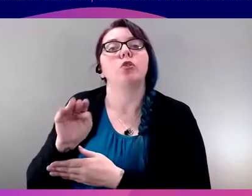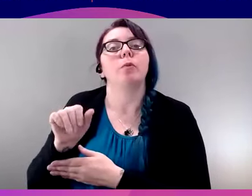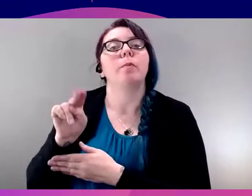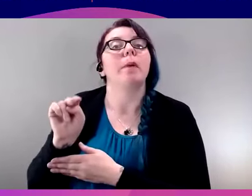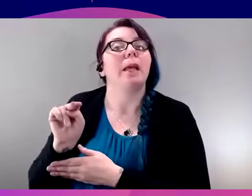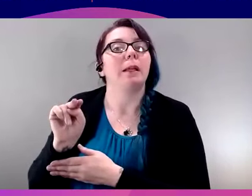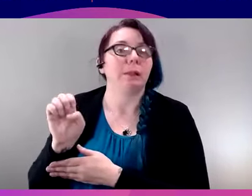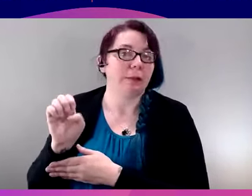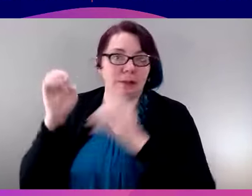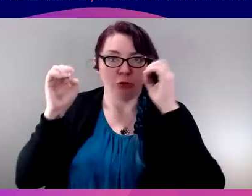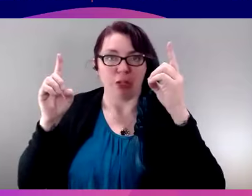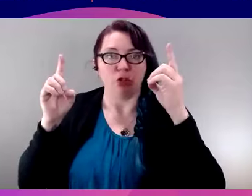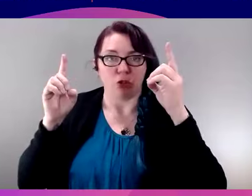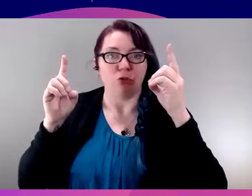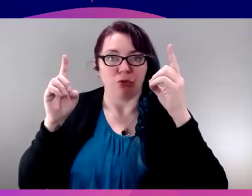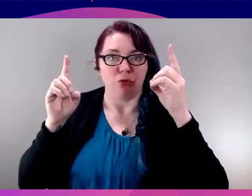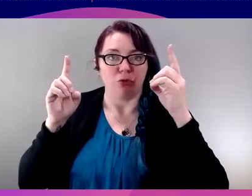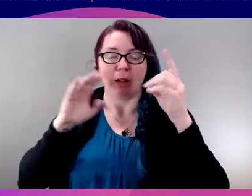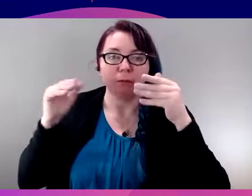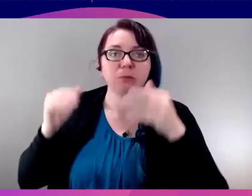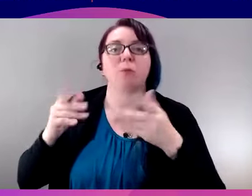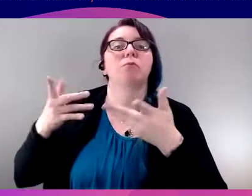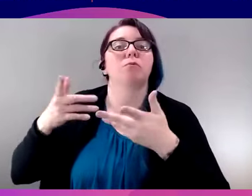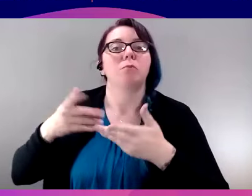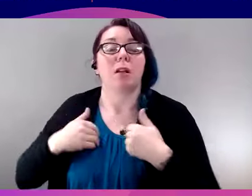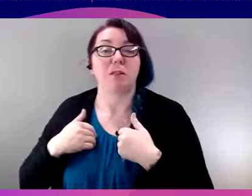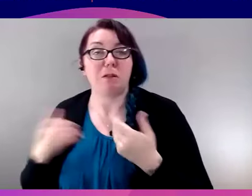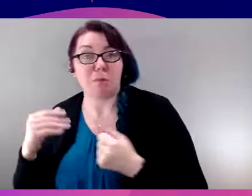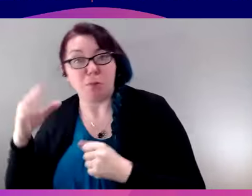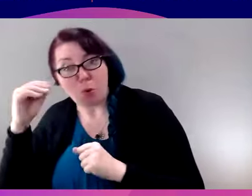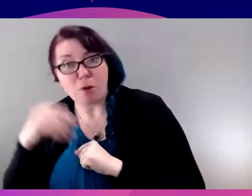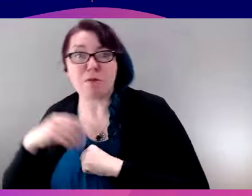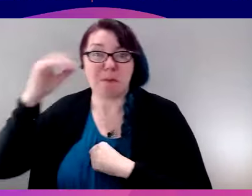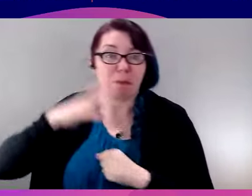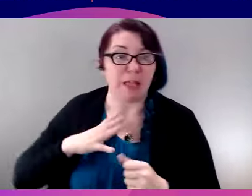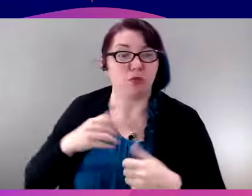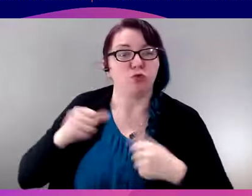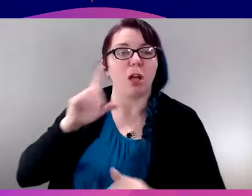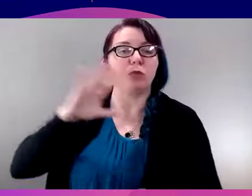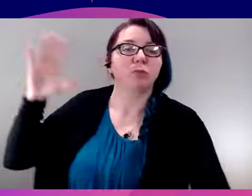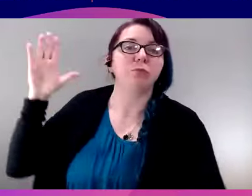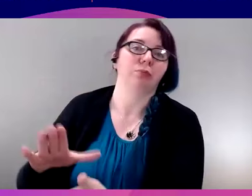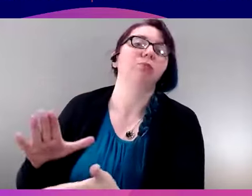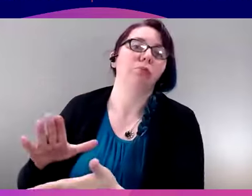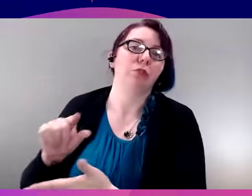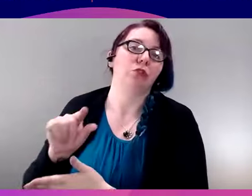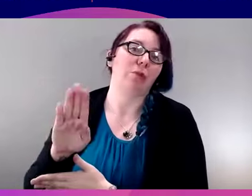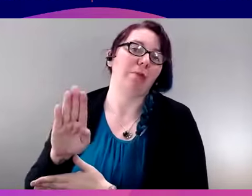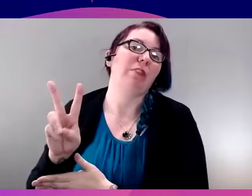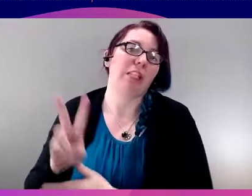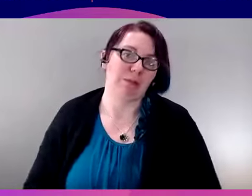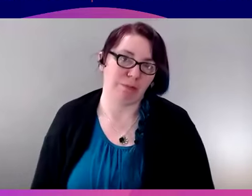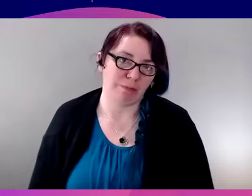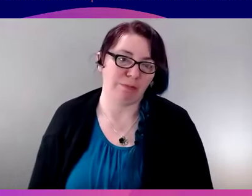boys as allies in ending gender-based violence. We are thrilled to begin this project, and we are actively